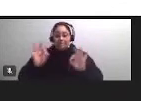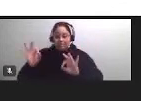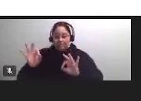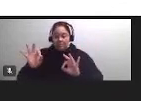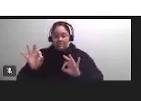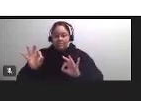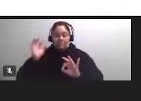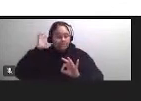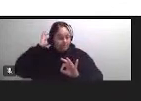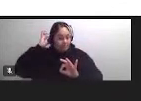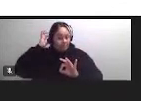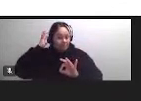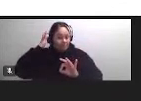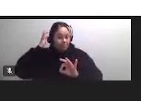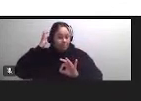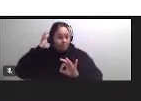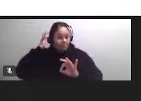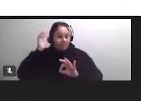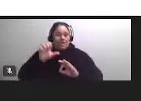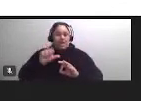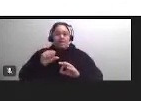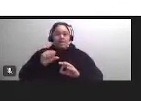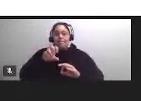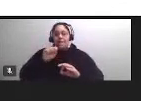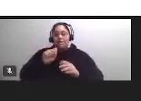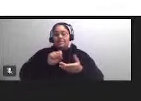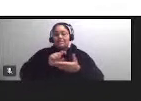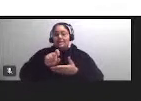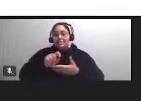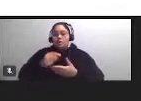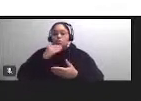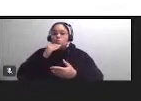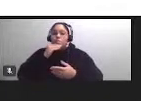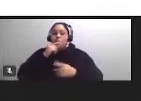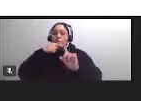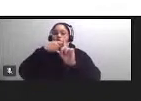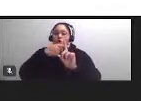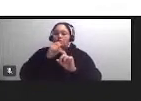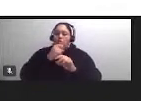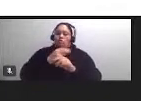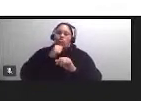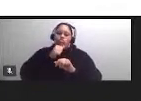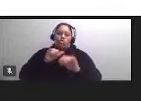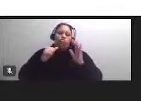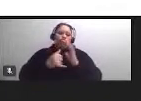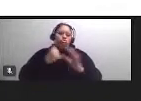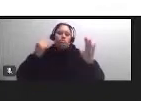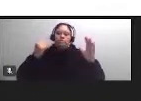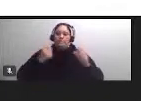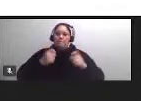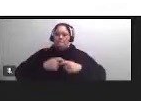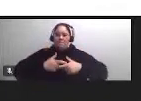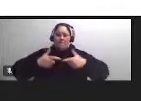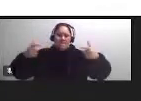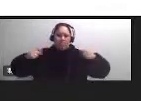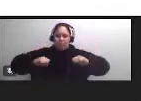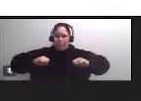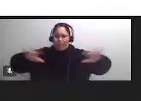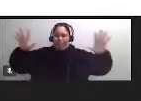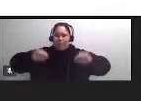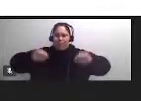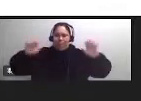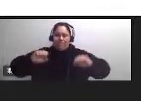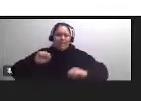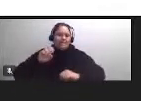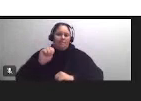are SMSs that were sent to targeted stakeholders. So it's not just mass SMSs that are